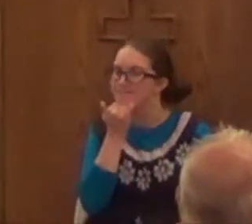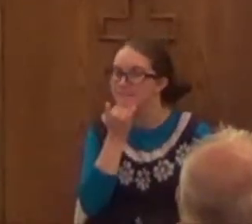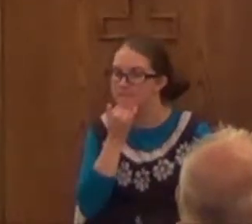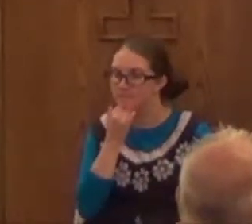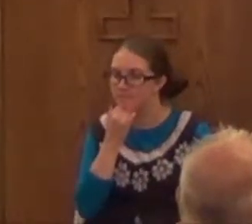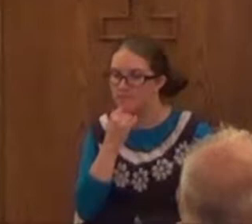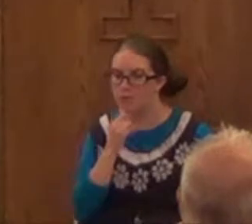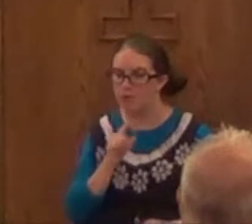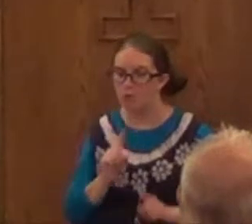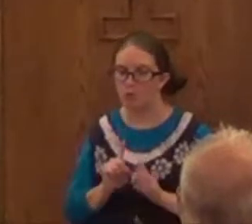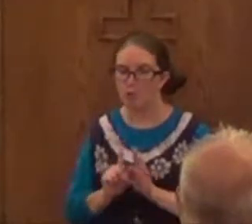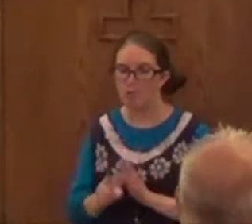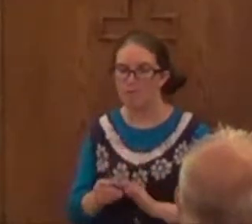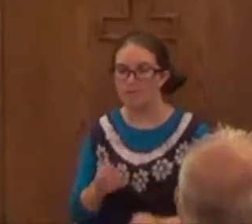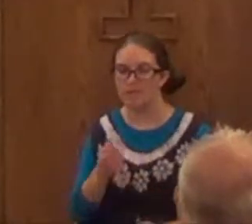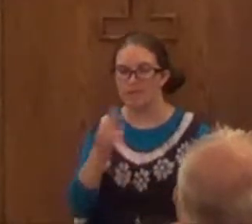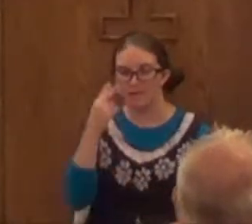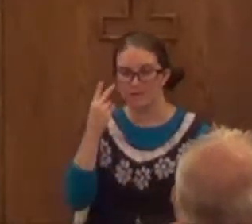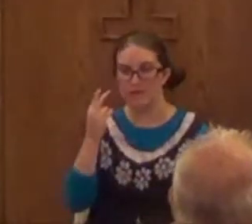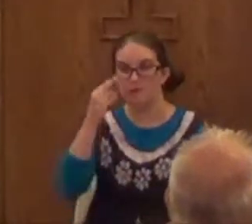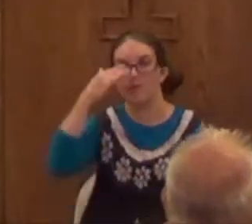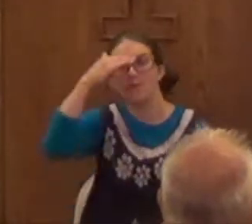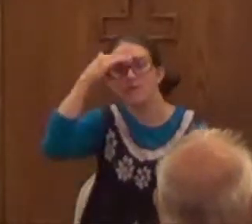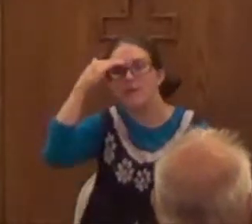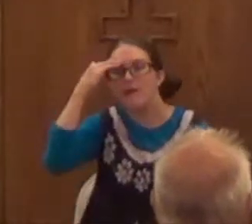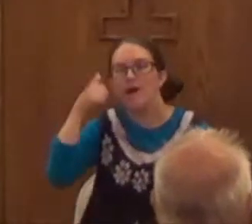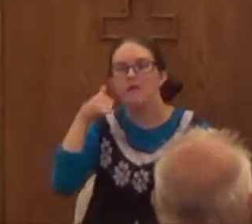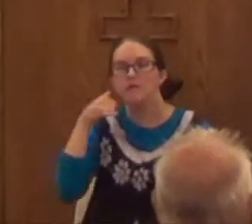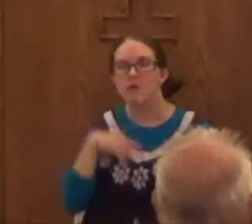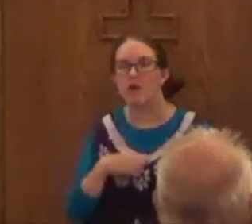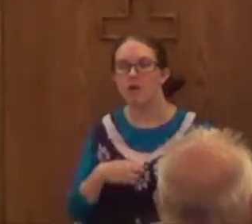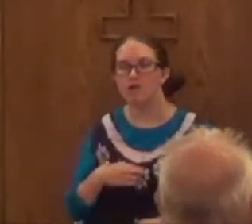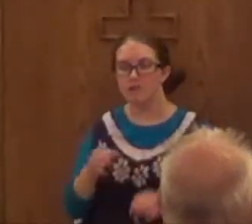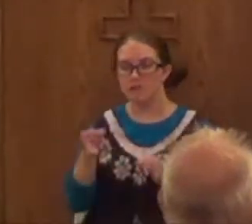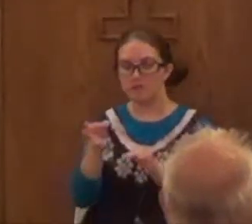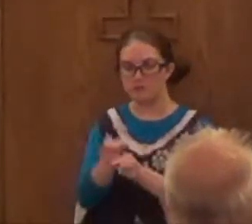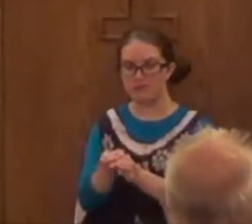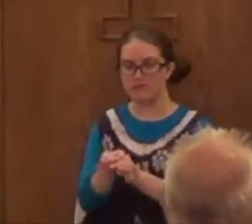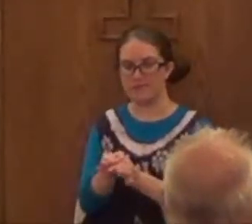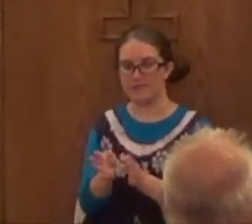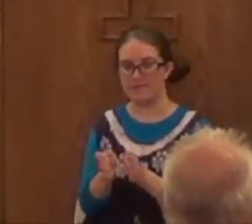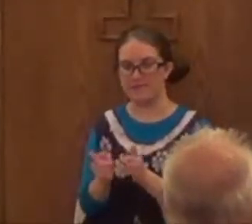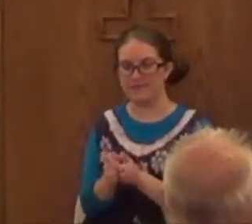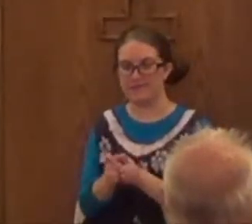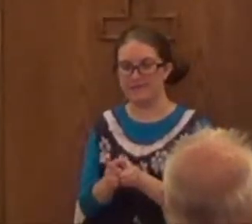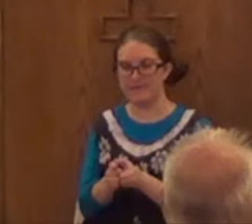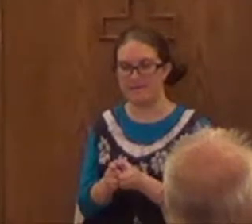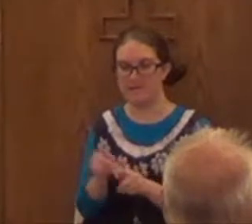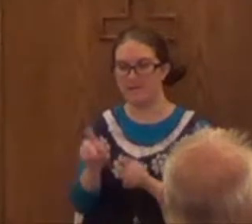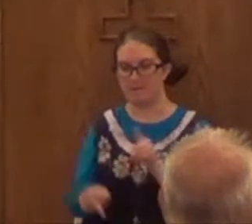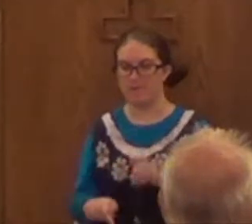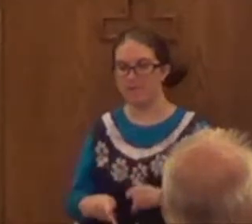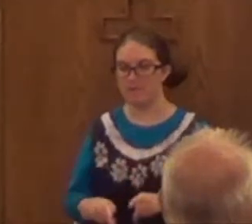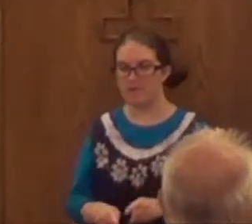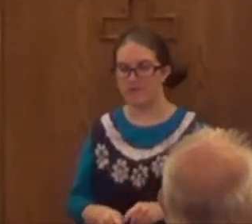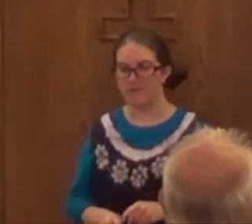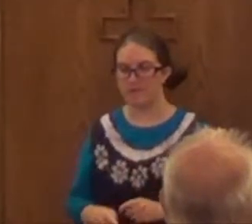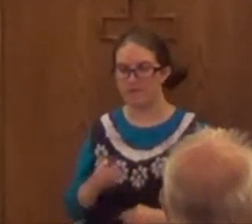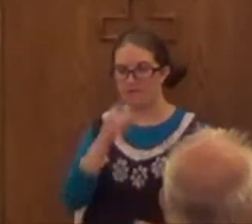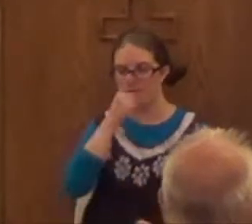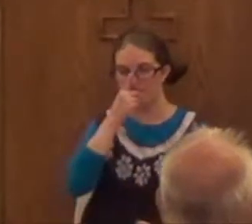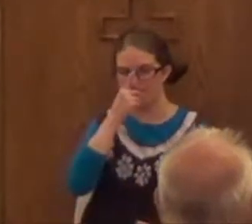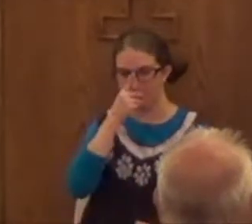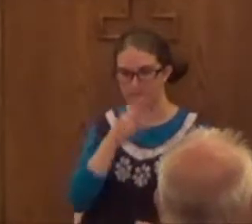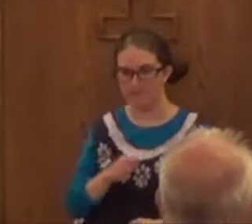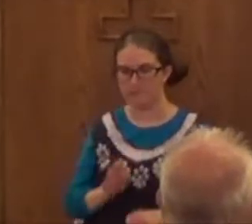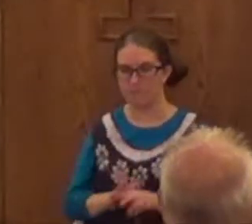going by what I saw, because I looked out there, and I saw skinny people. And they were on the top of the foam. And, man, they were just